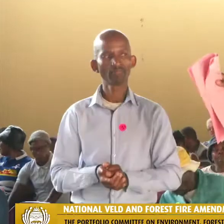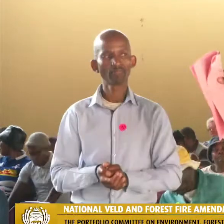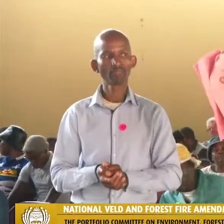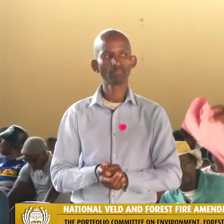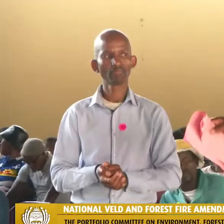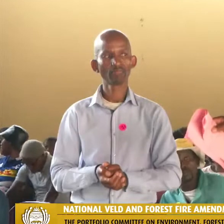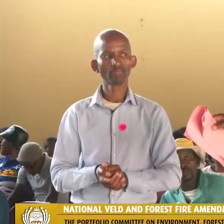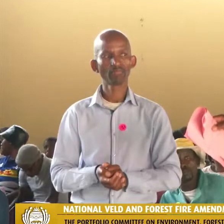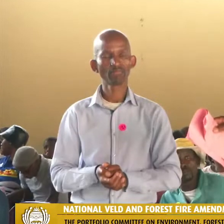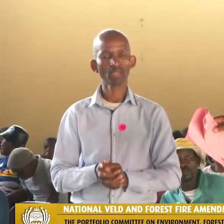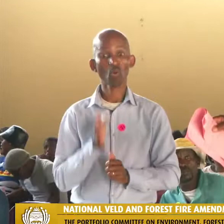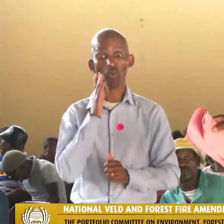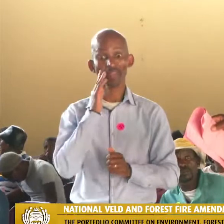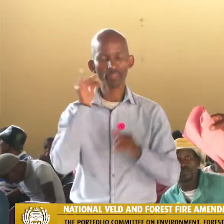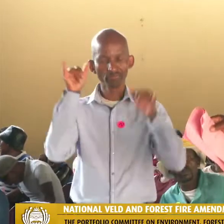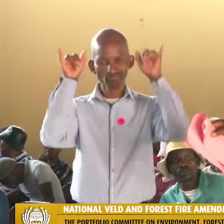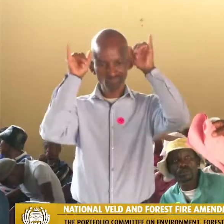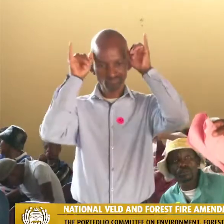Inkomo zisifa nje.